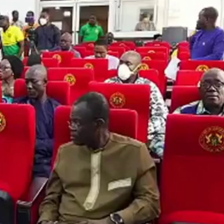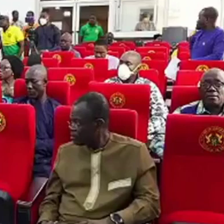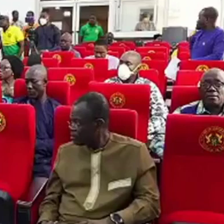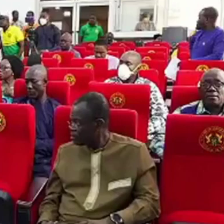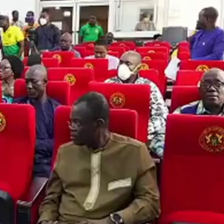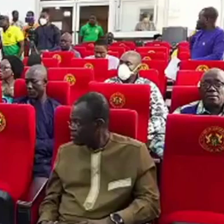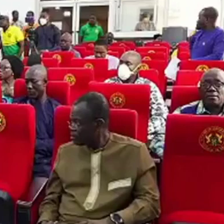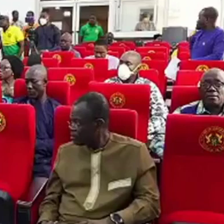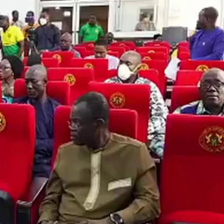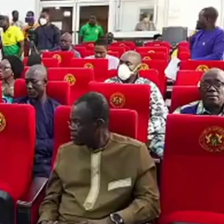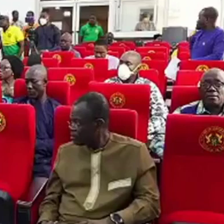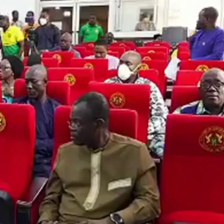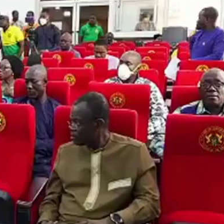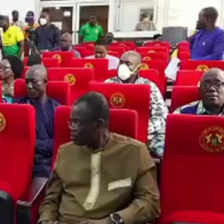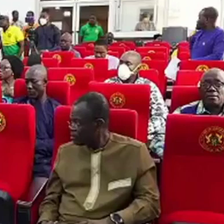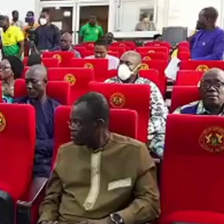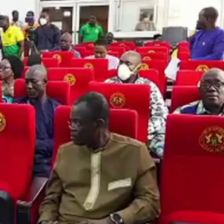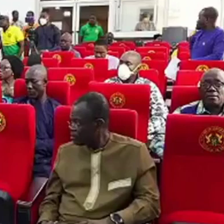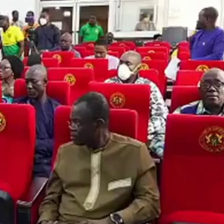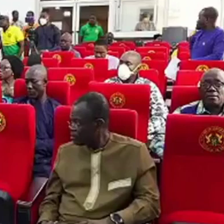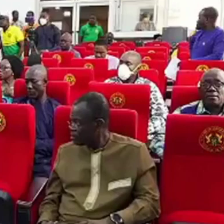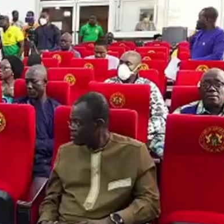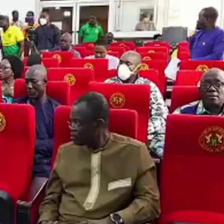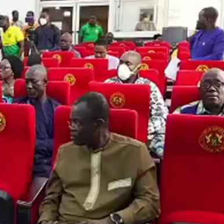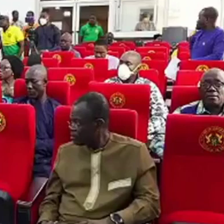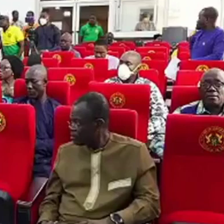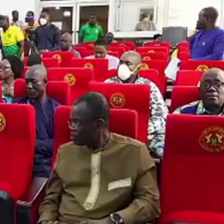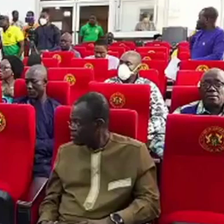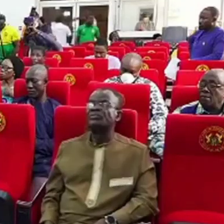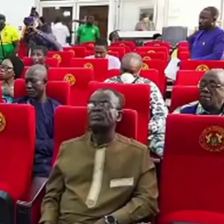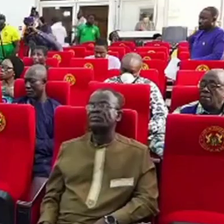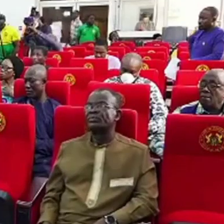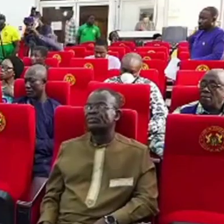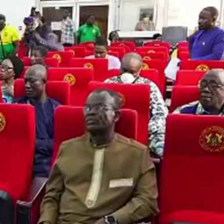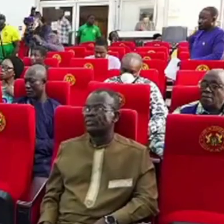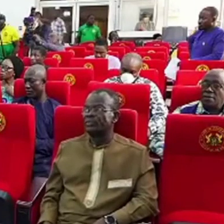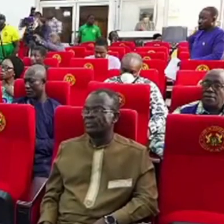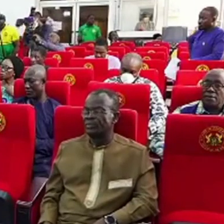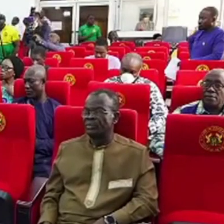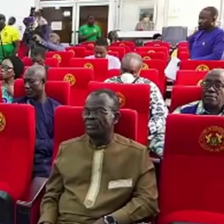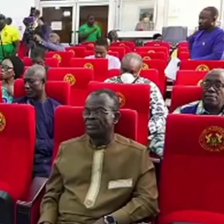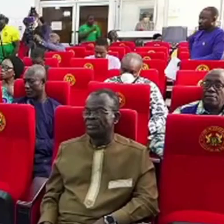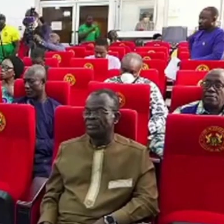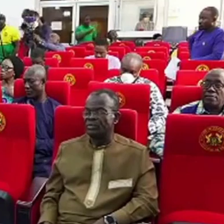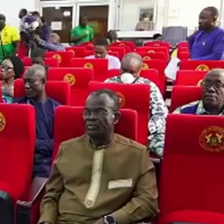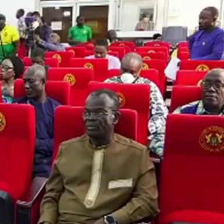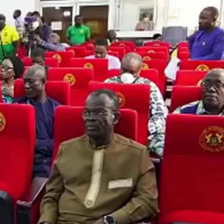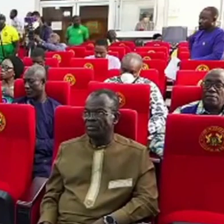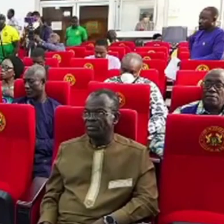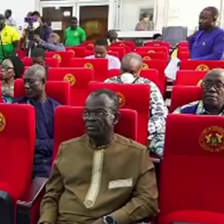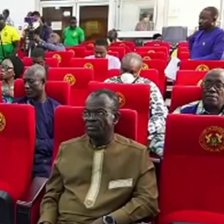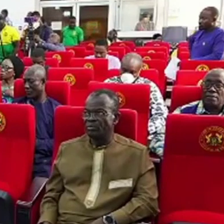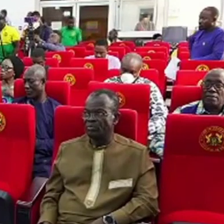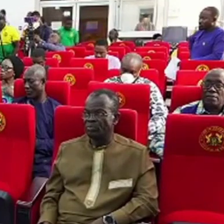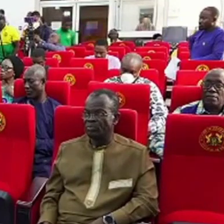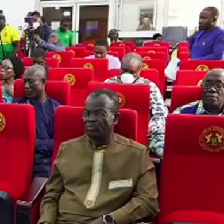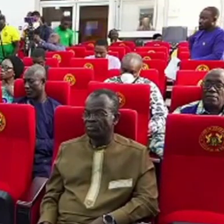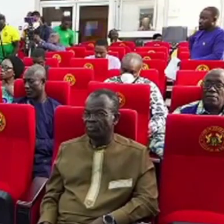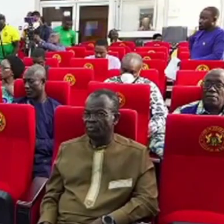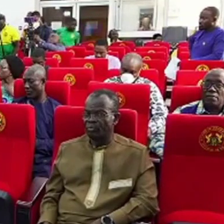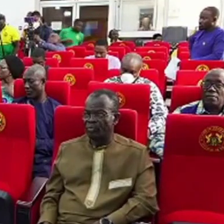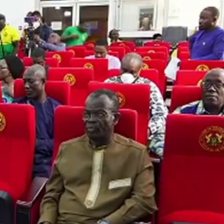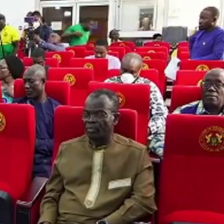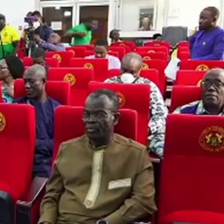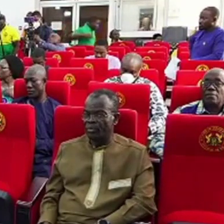during this period. He is supported by a number of officers from ministry, including Deputy Minister